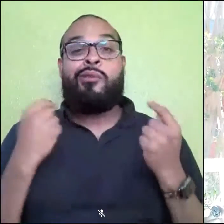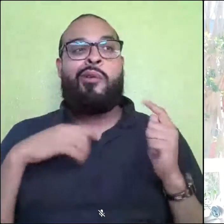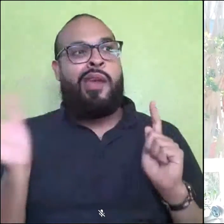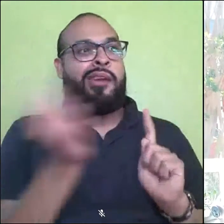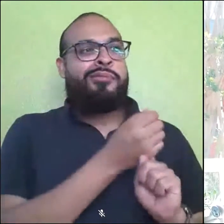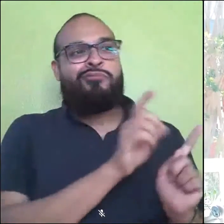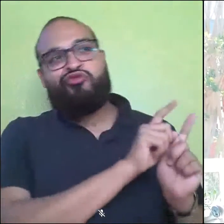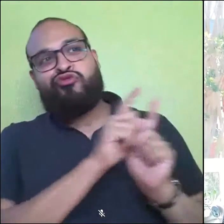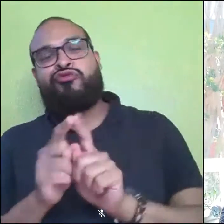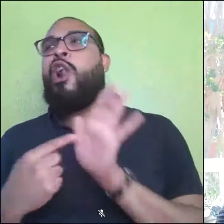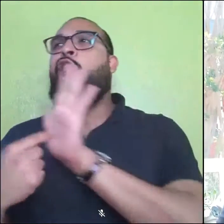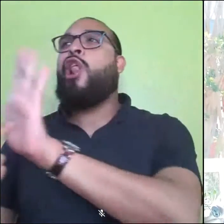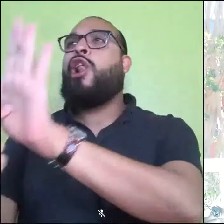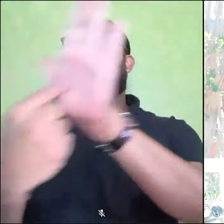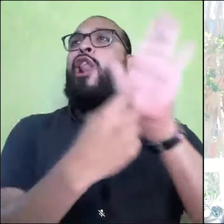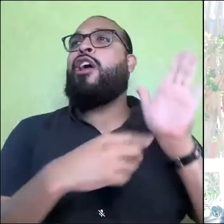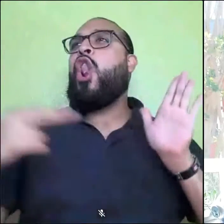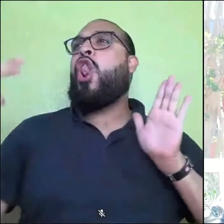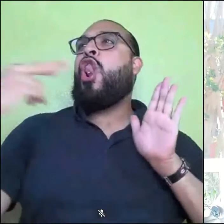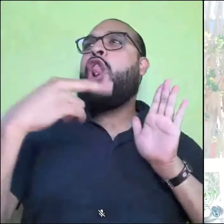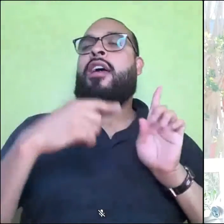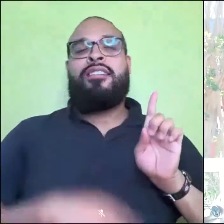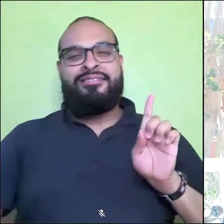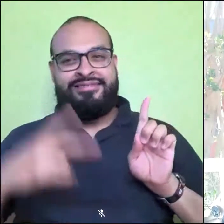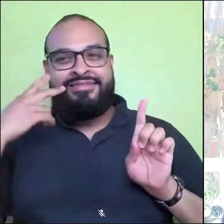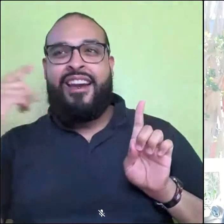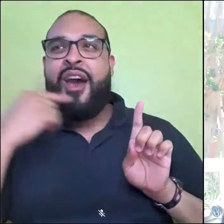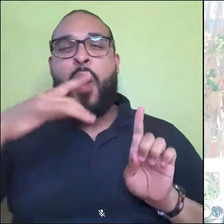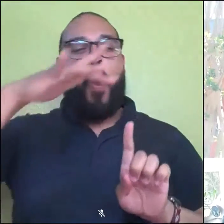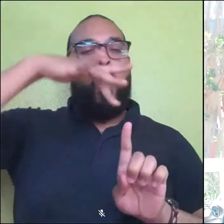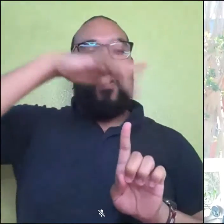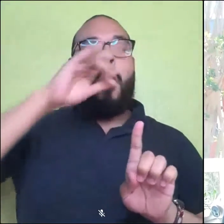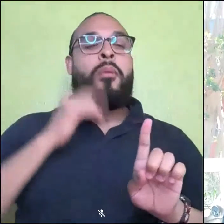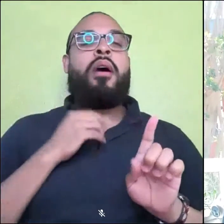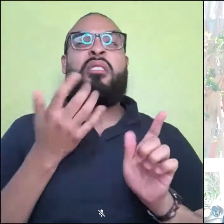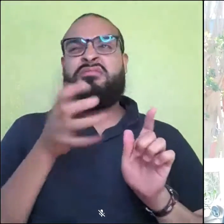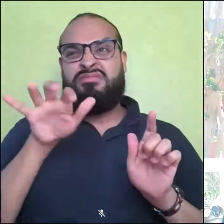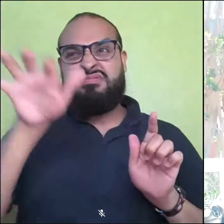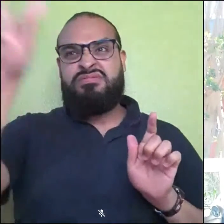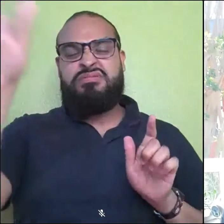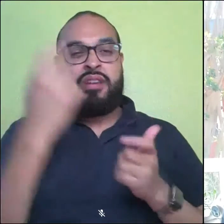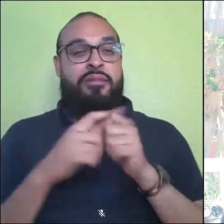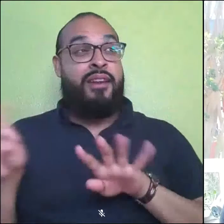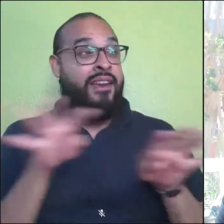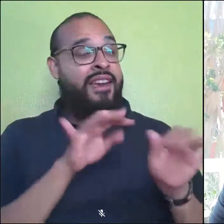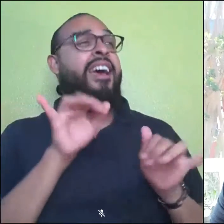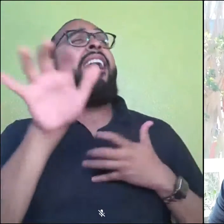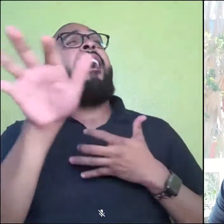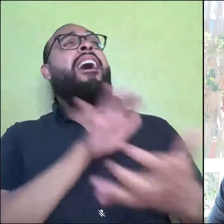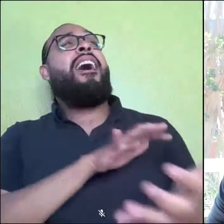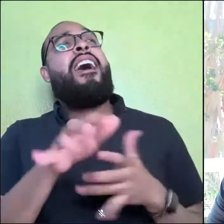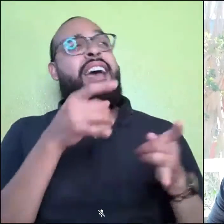in the hallway, and then everyone is laughing at me in the hallway. And for me, as I